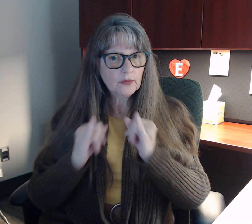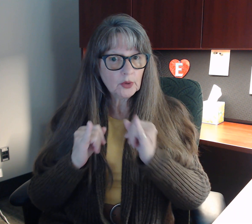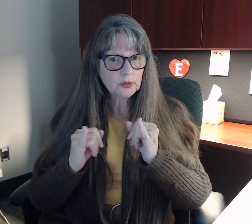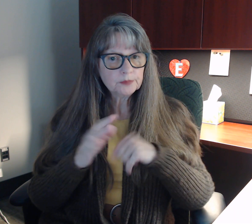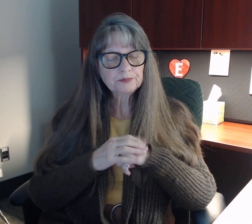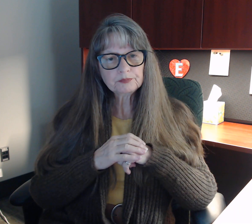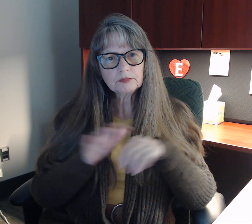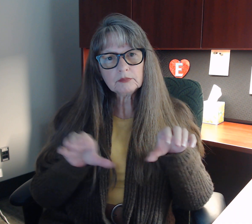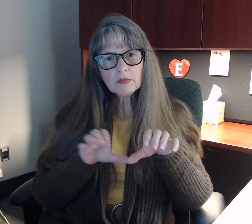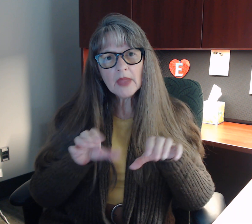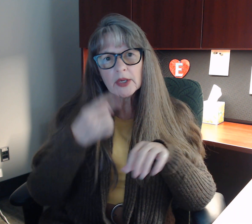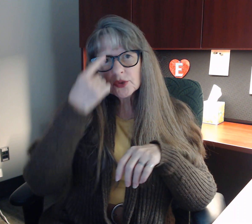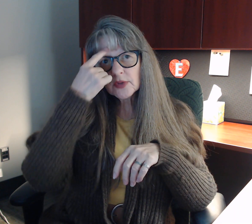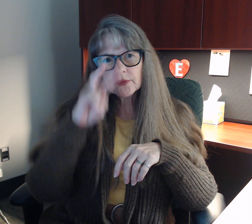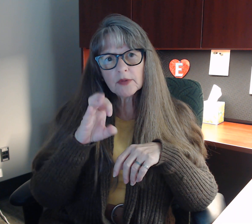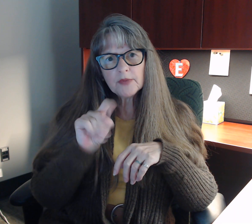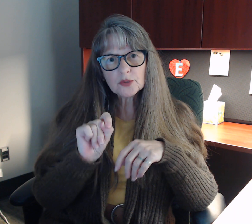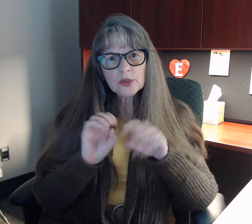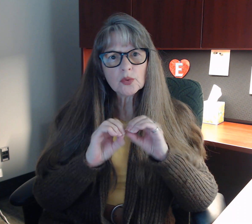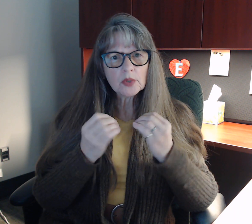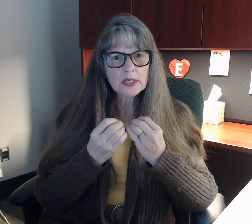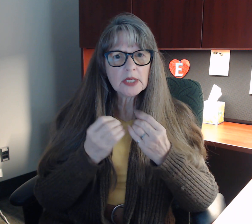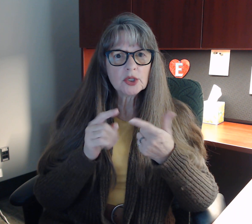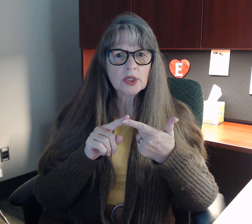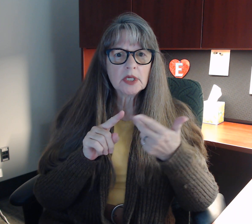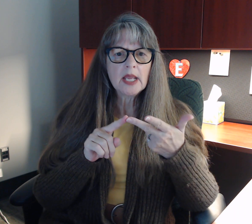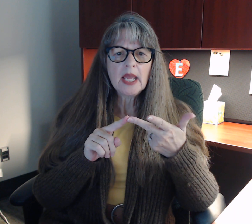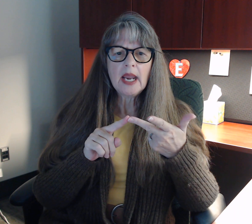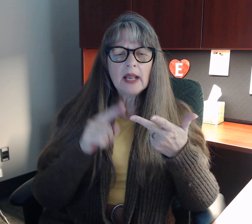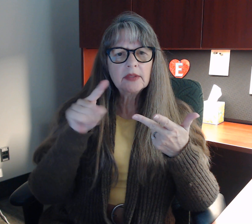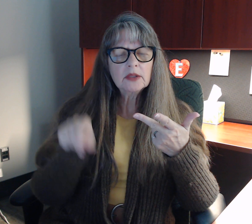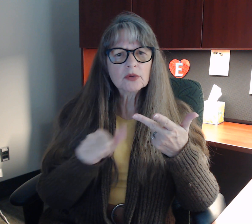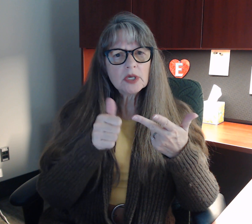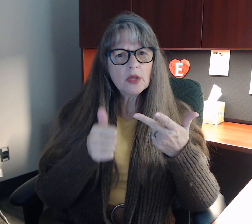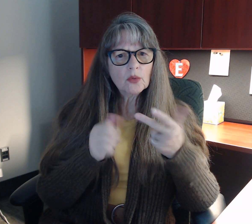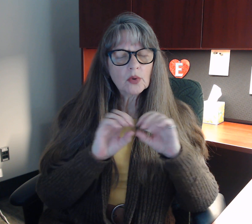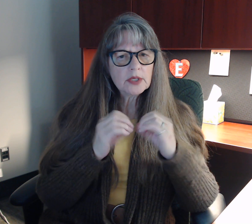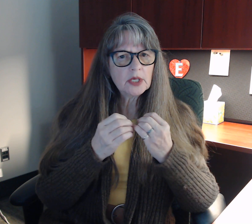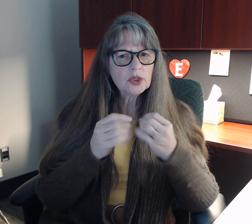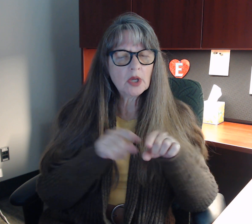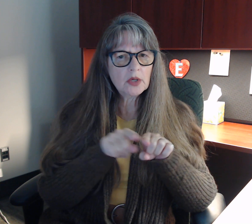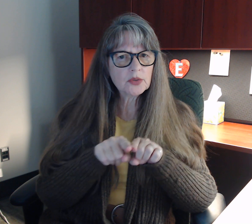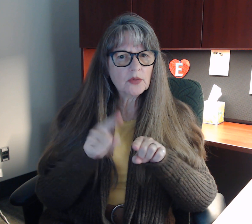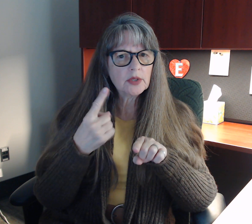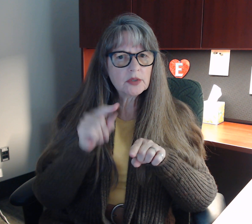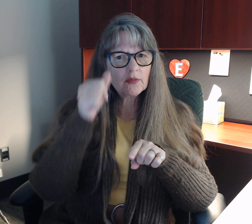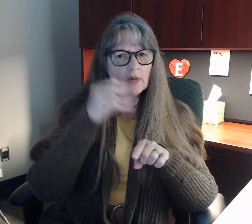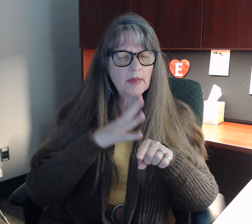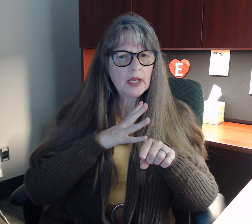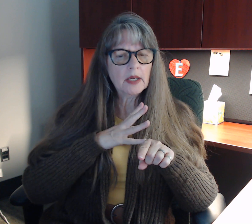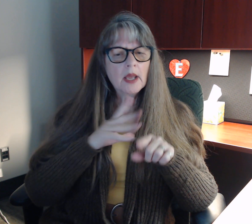interview, and they do that for the veterans organization. And I think there's another organization also that's for men,